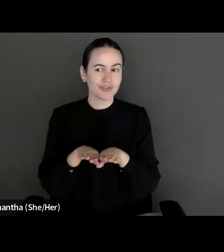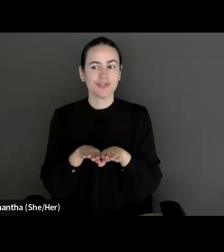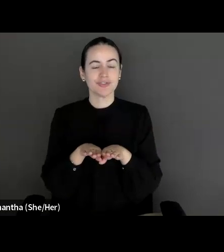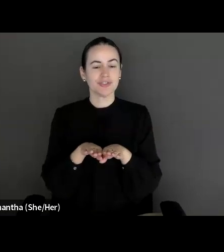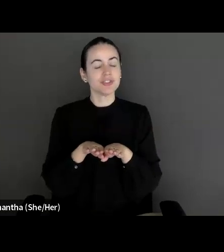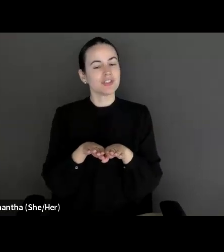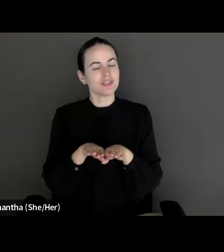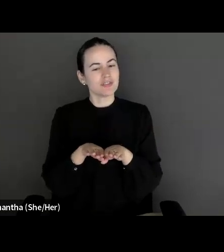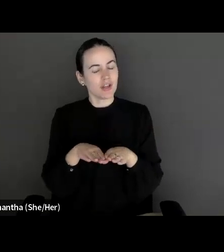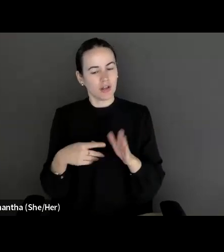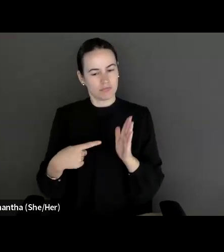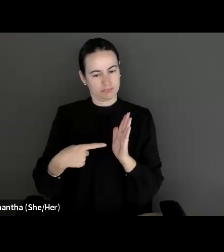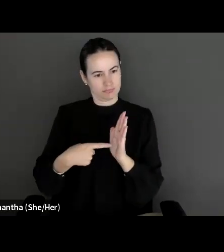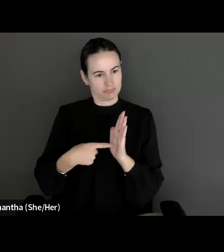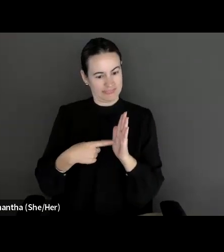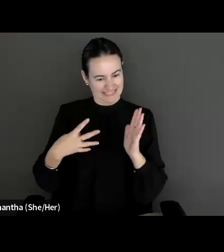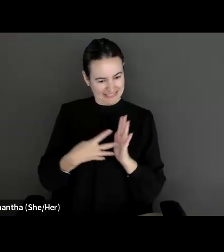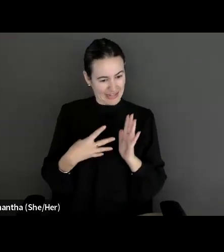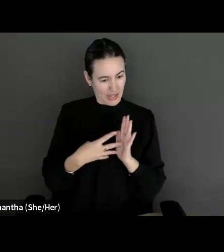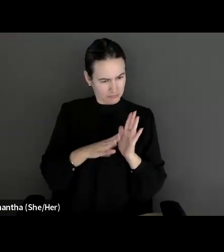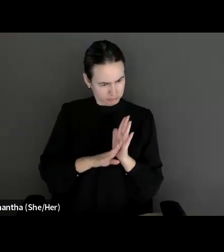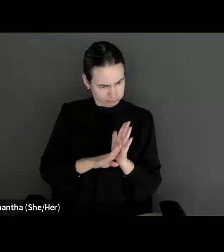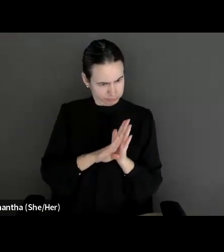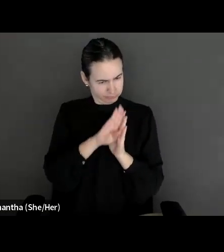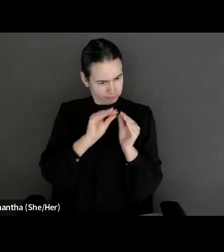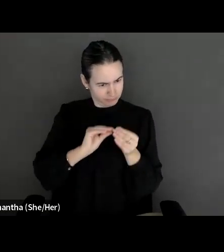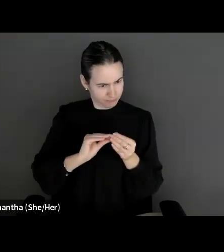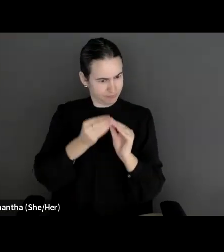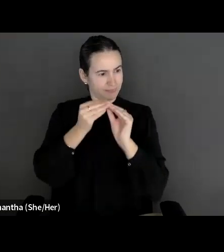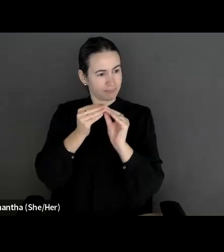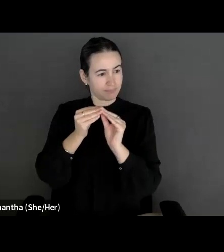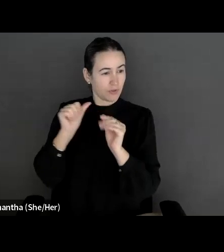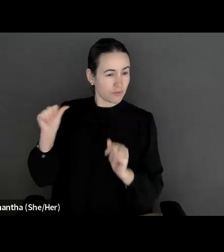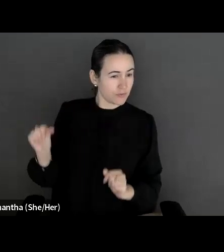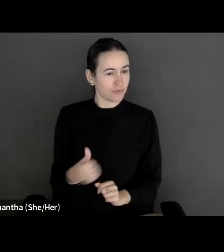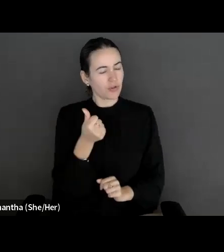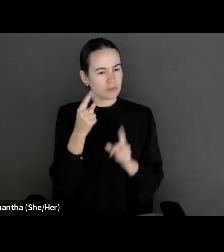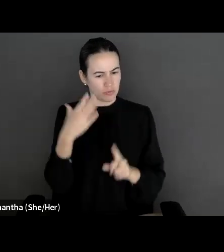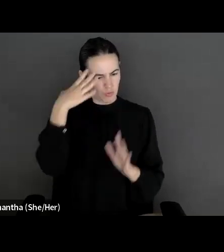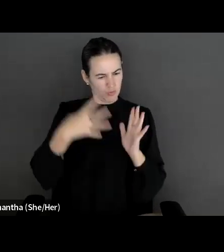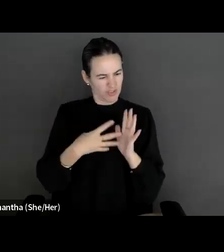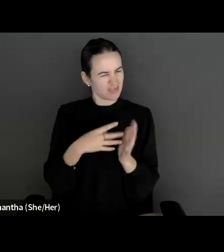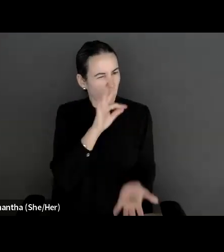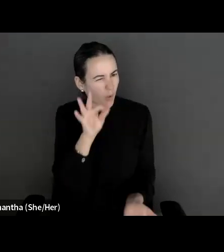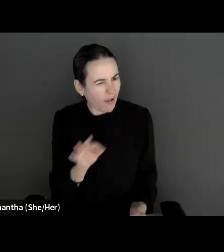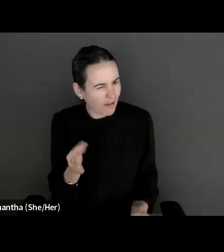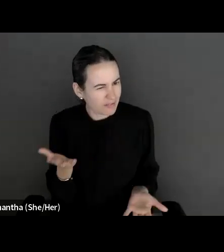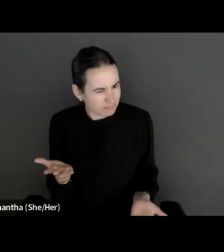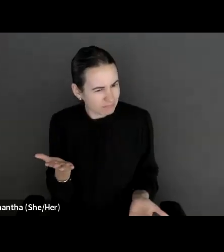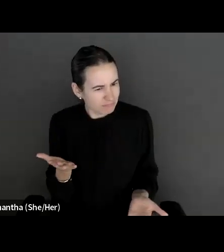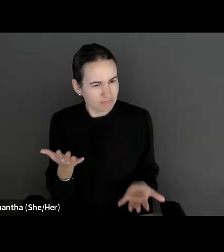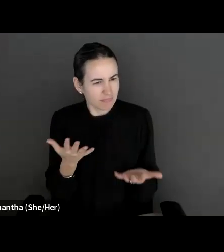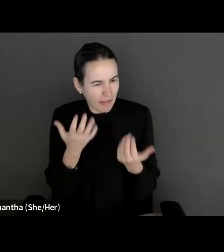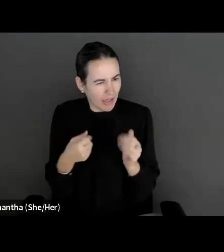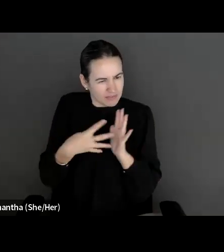test development needs to start by determining the test purpose and the score use. But as I mentioned earlier in my